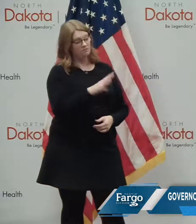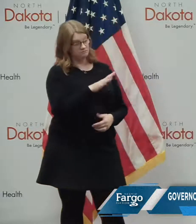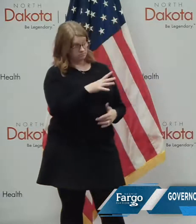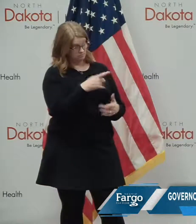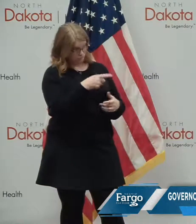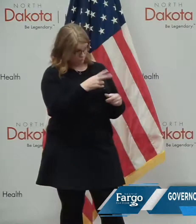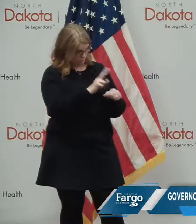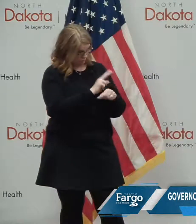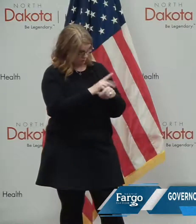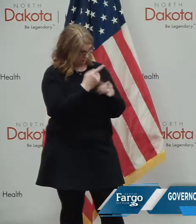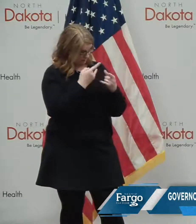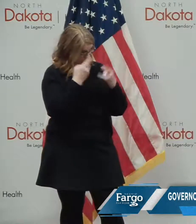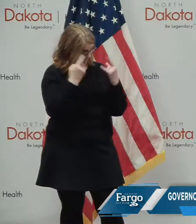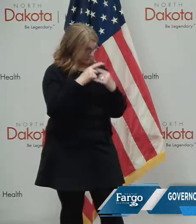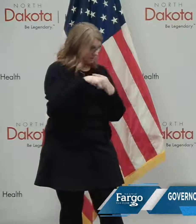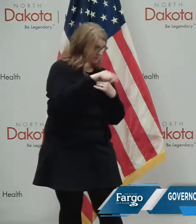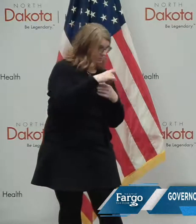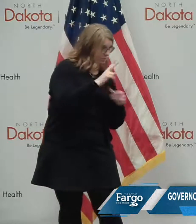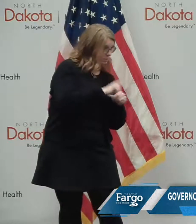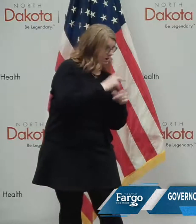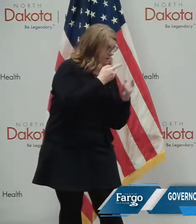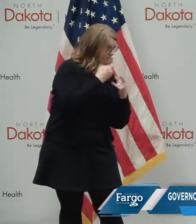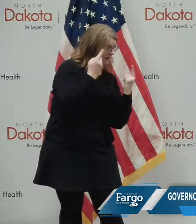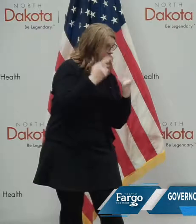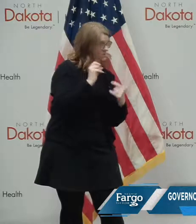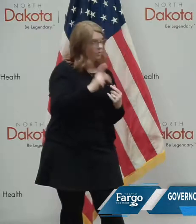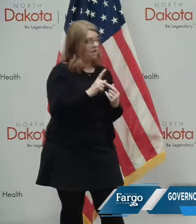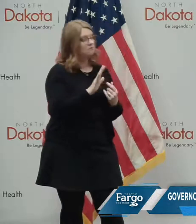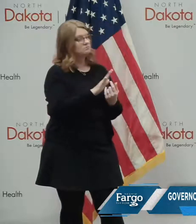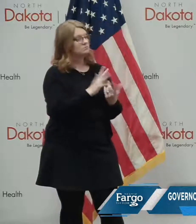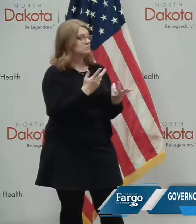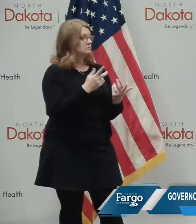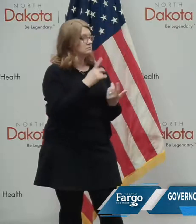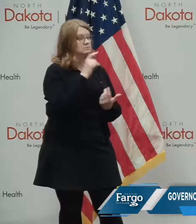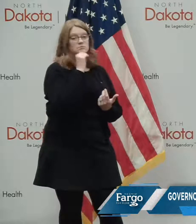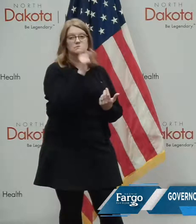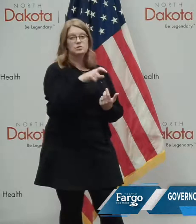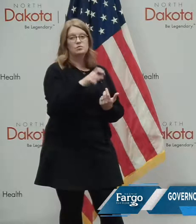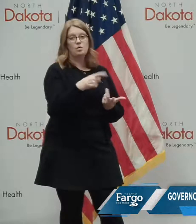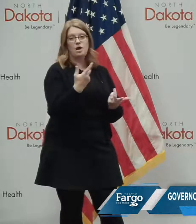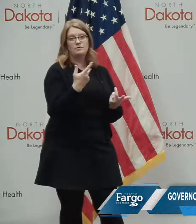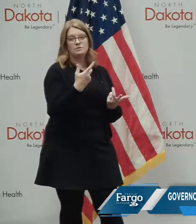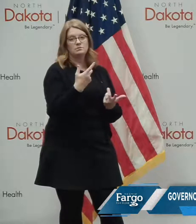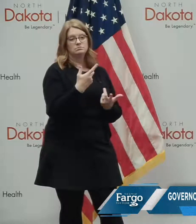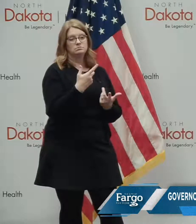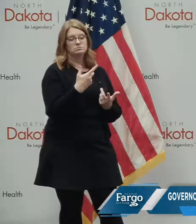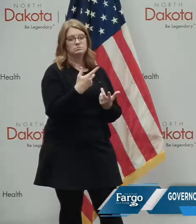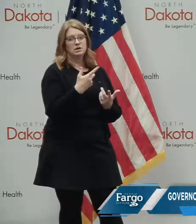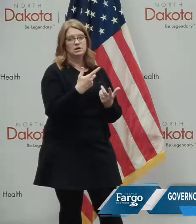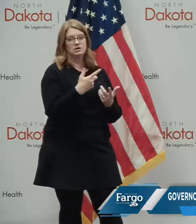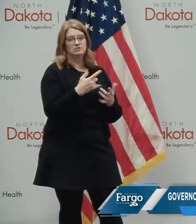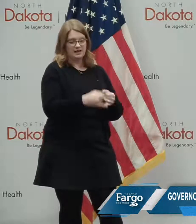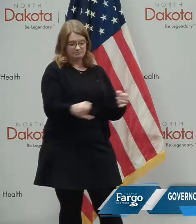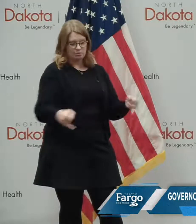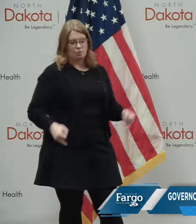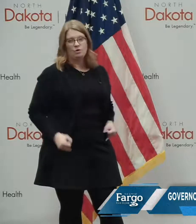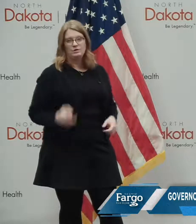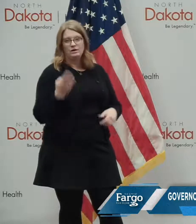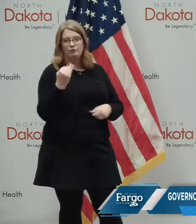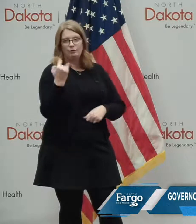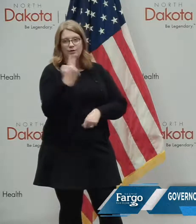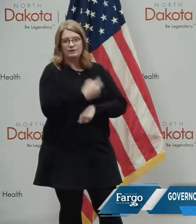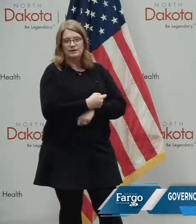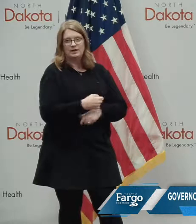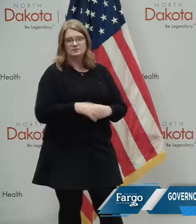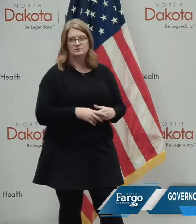wearing a mask? Yep. Was every around you wearing a mask? Yep. Okay, well then you're not going to have to sit on the sidelines for 14 days. And so